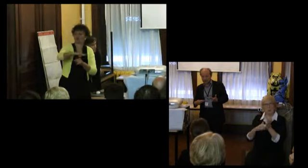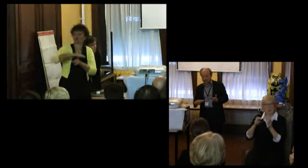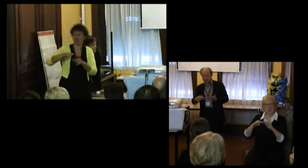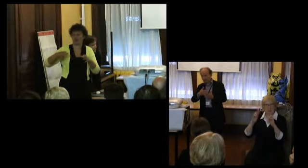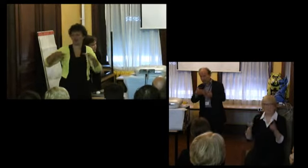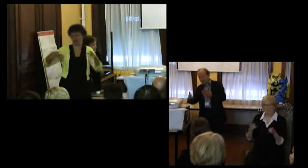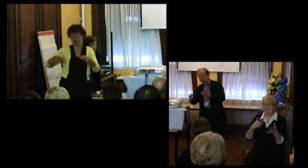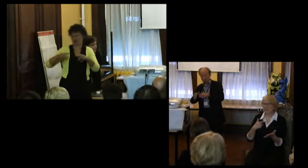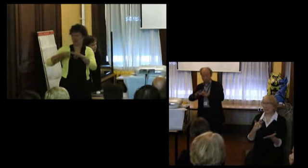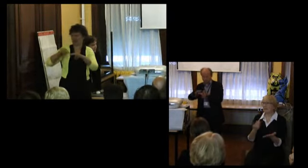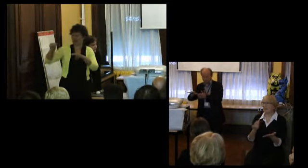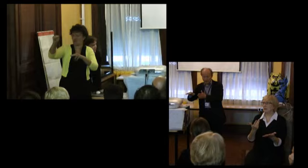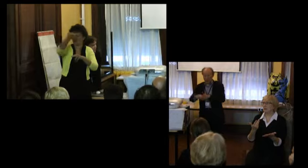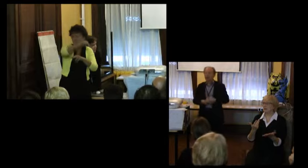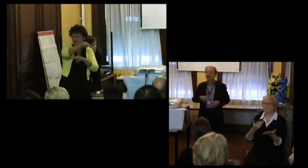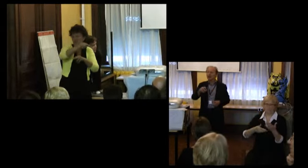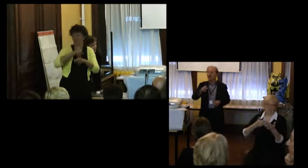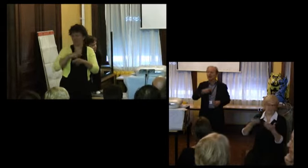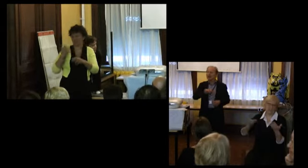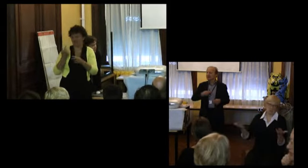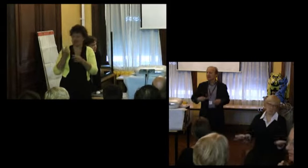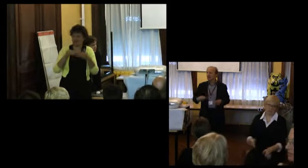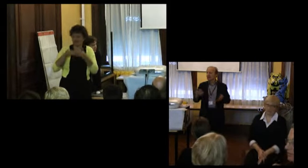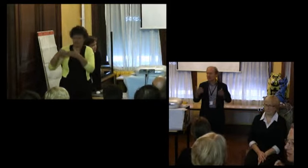monuments, and so on.